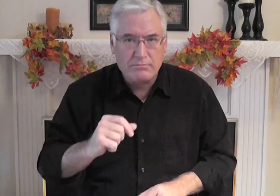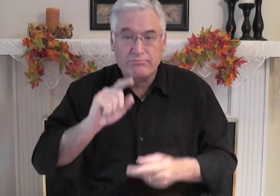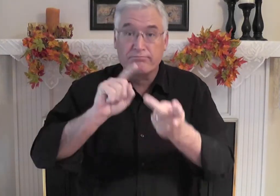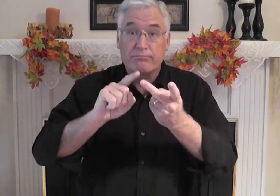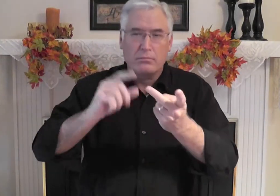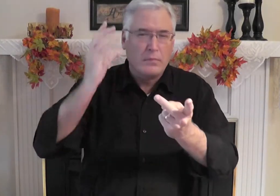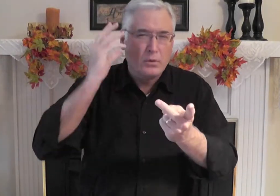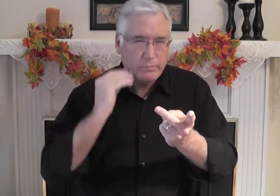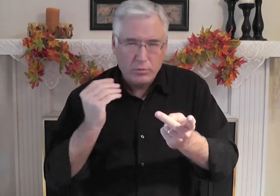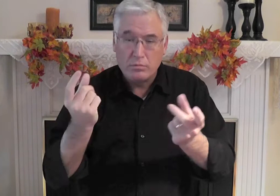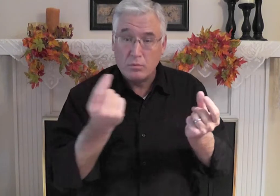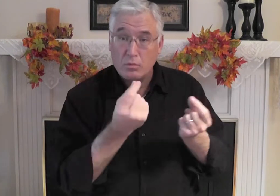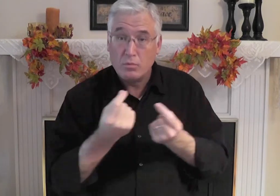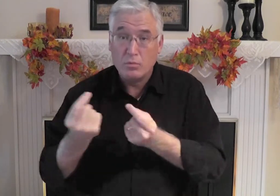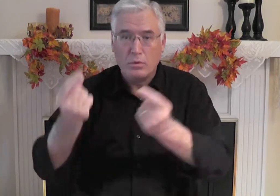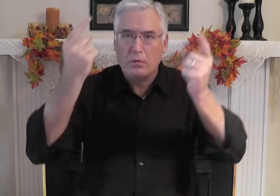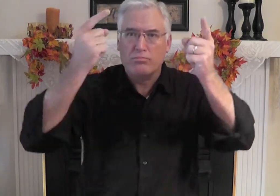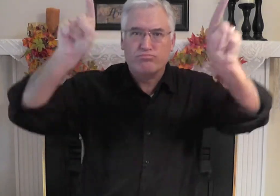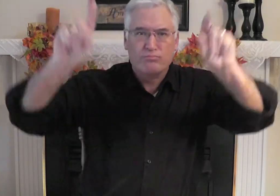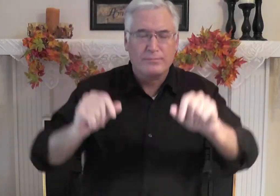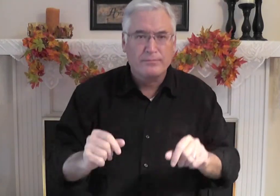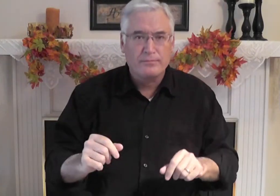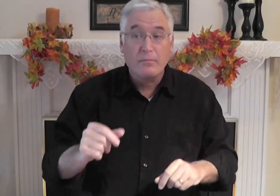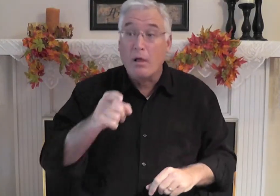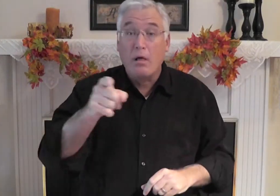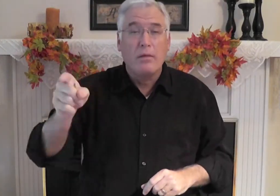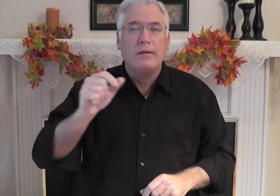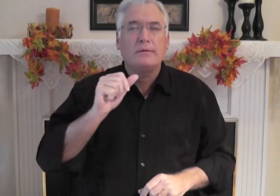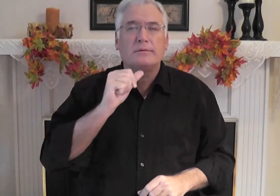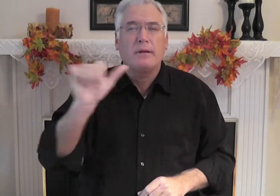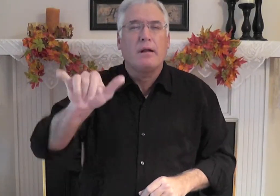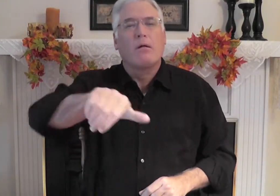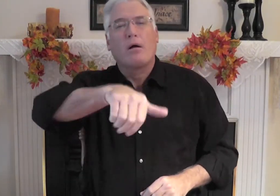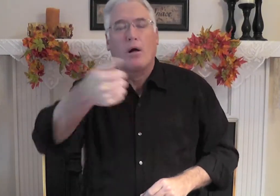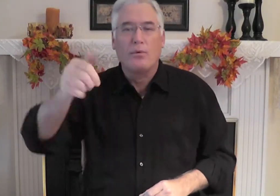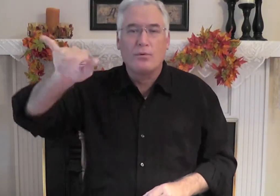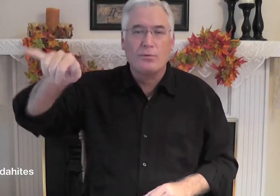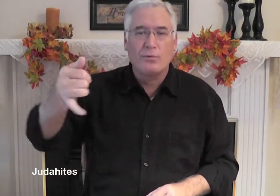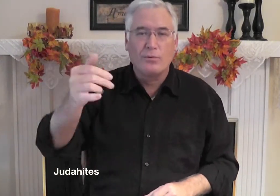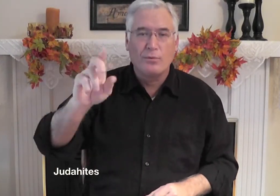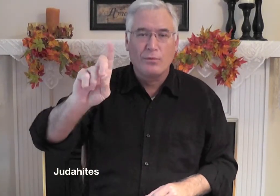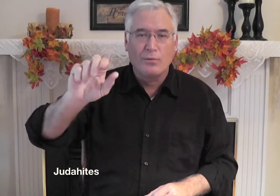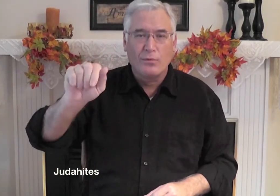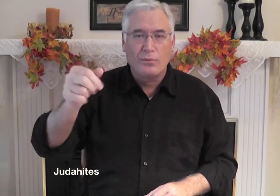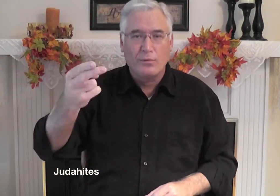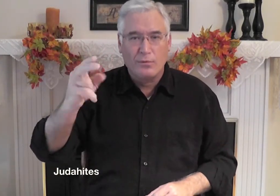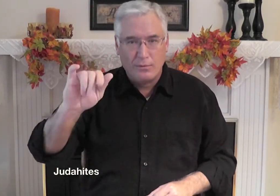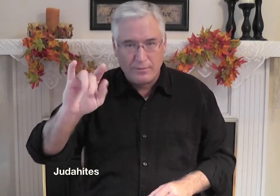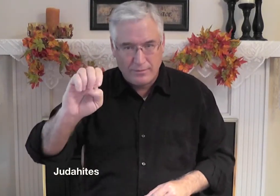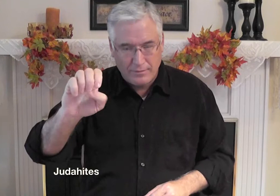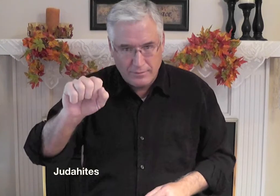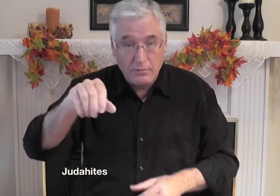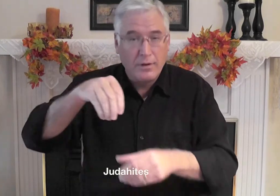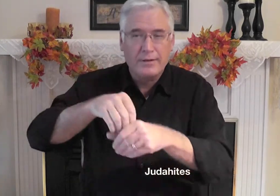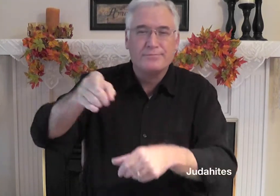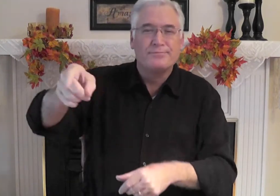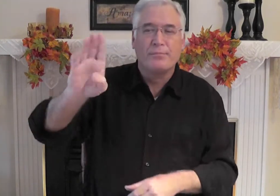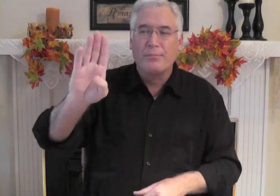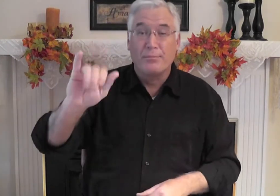The friends, they gained in wisdom and experience, and they were successful, not like other Judahites who were